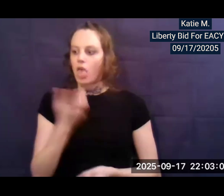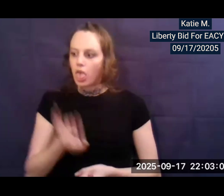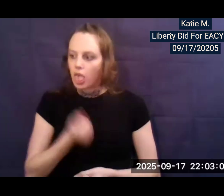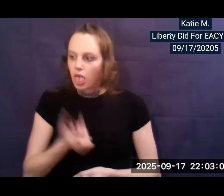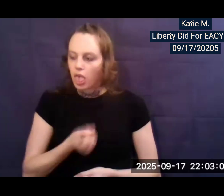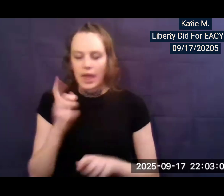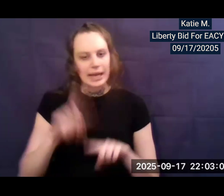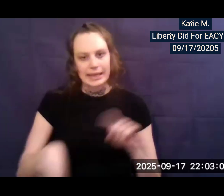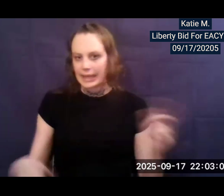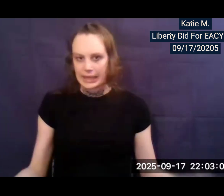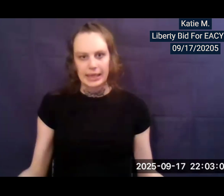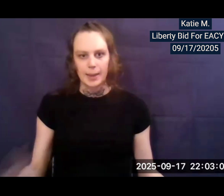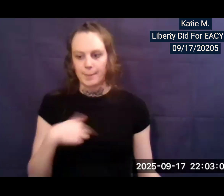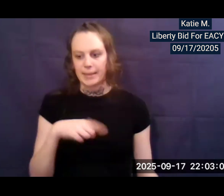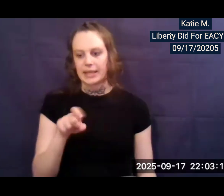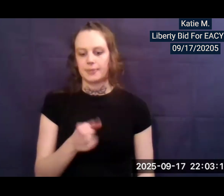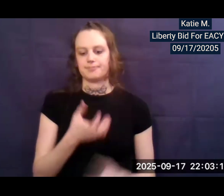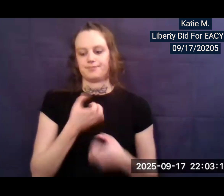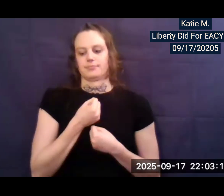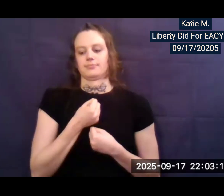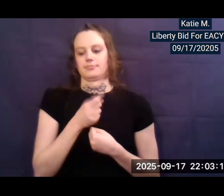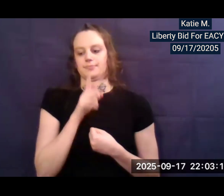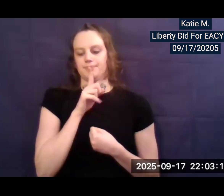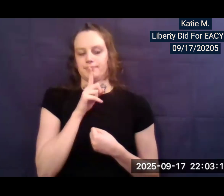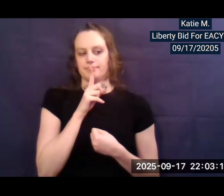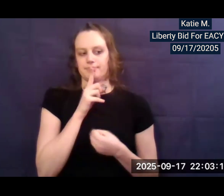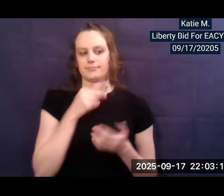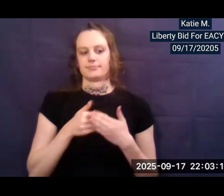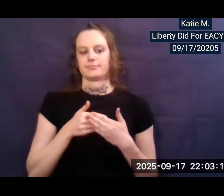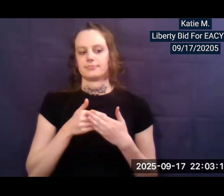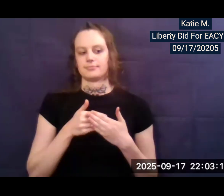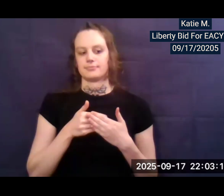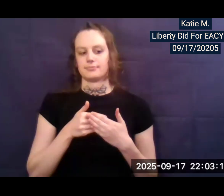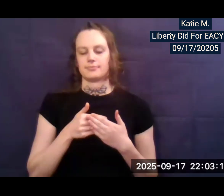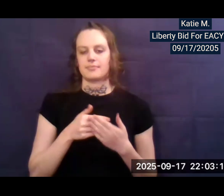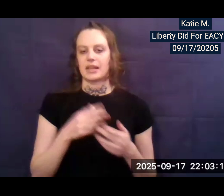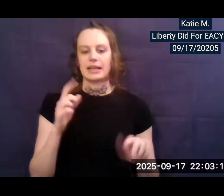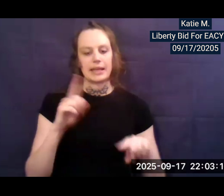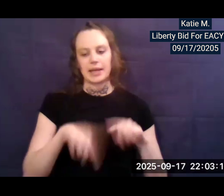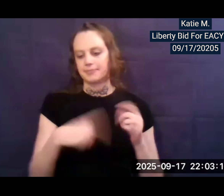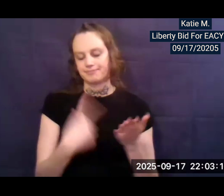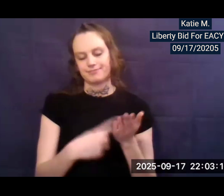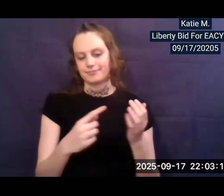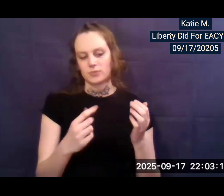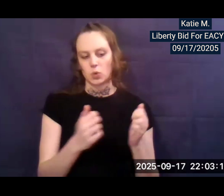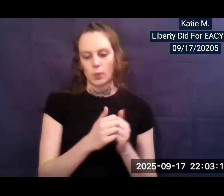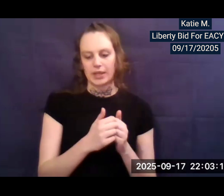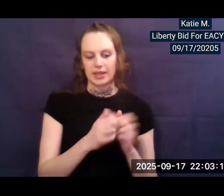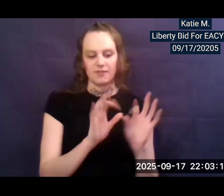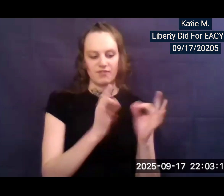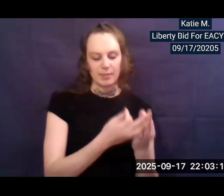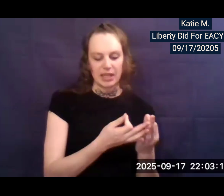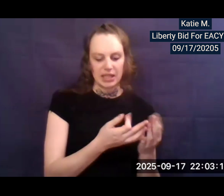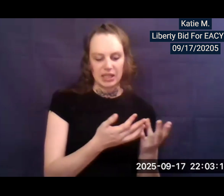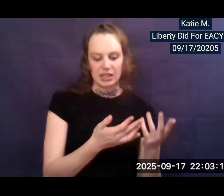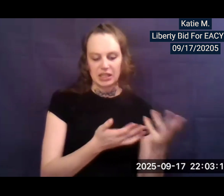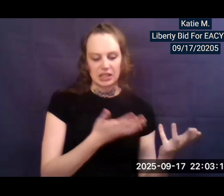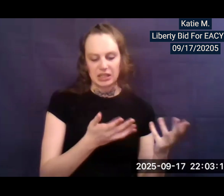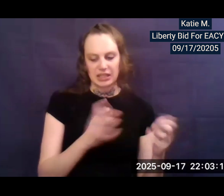friends about like my family or my dad or my brother. Like it just felt like I couldn't talk about it. And